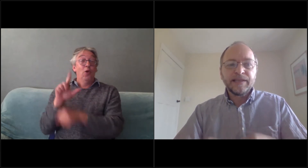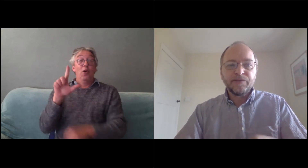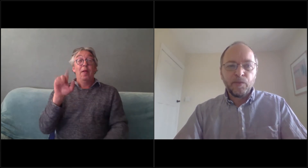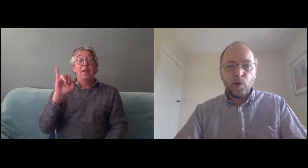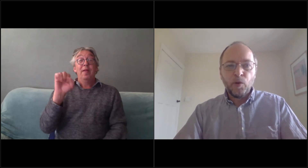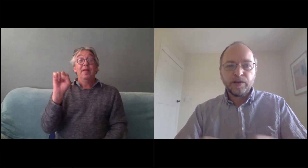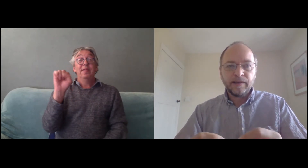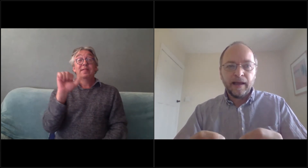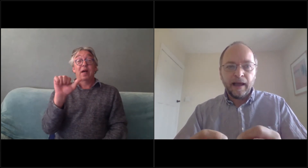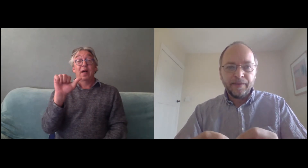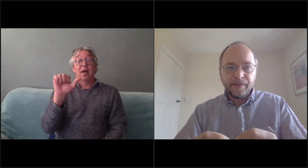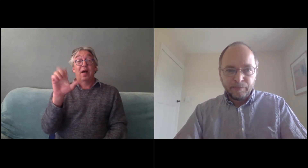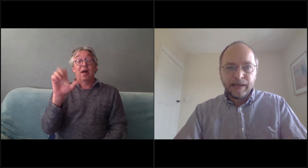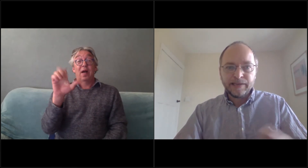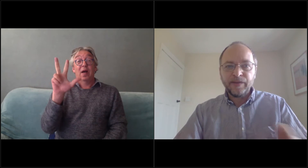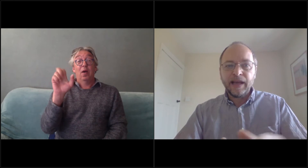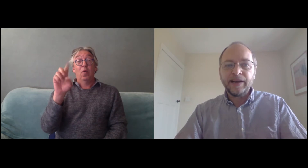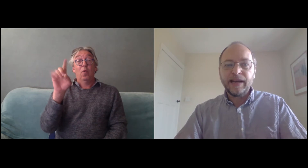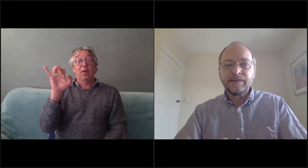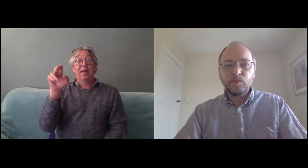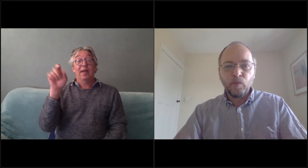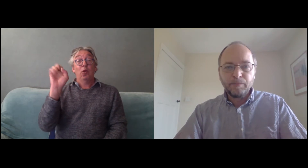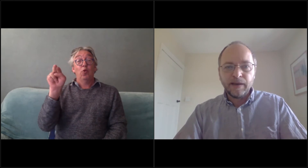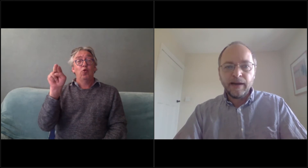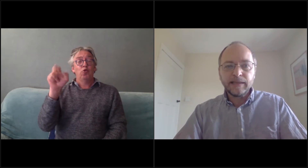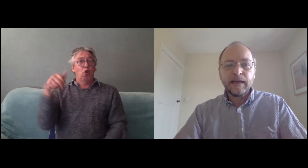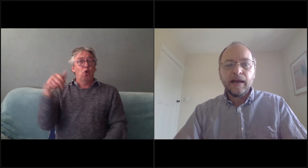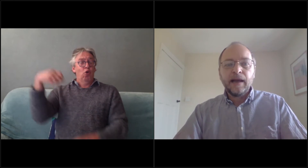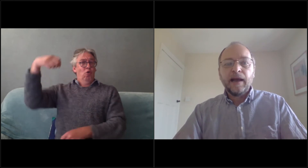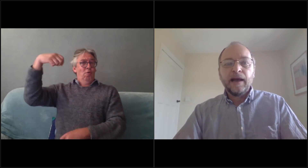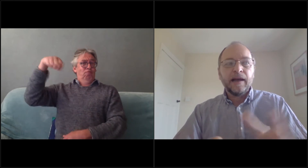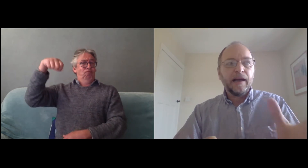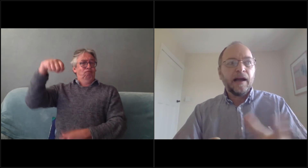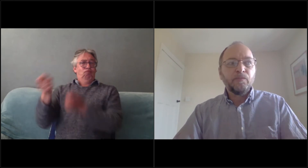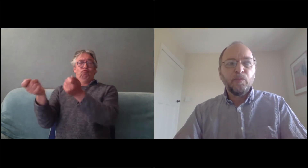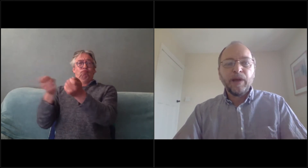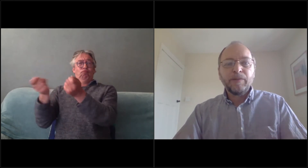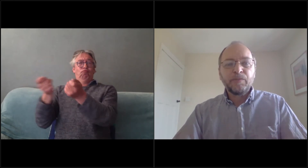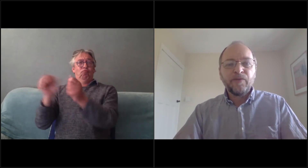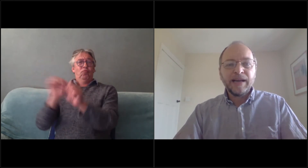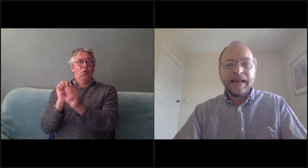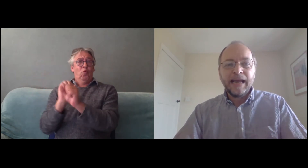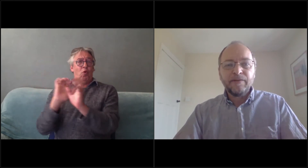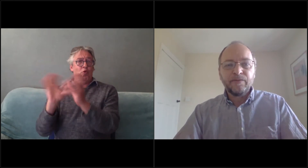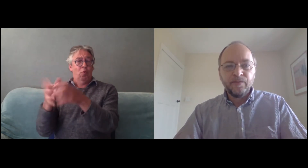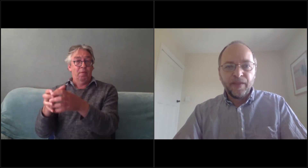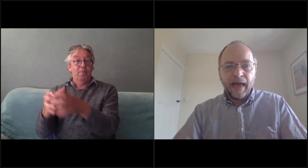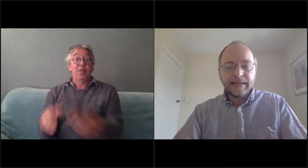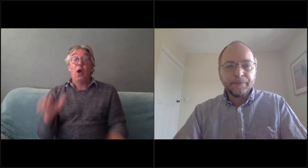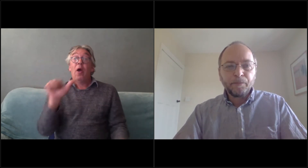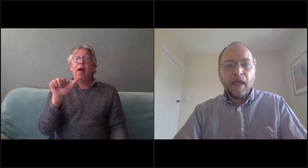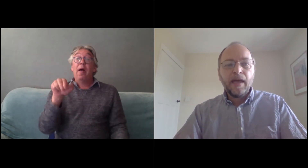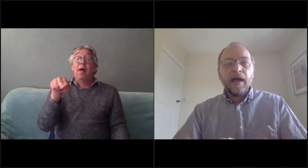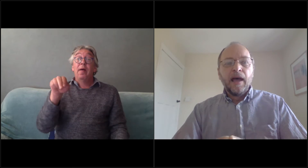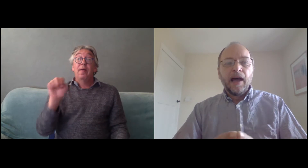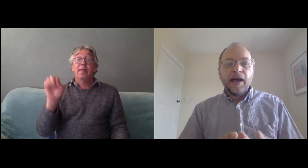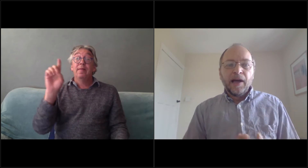from the synthesis report that appears on the ARNED website, and we'll be able to provide a link for